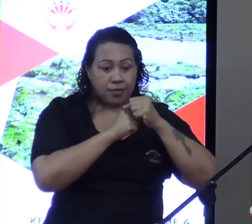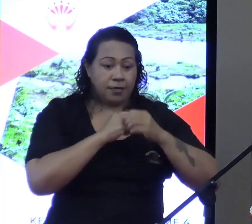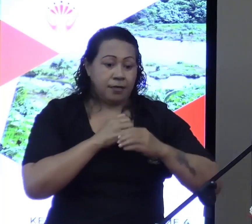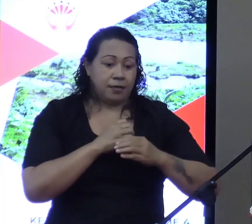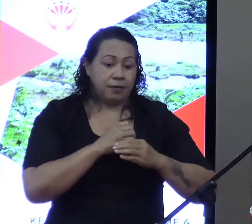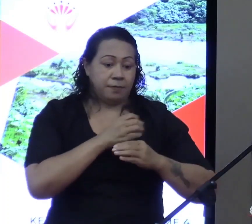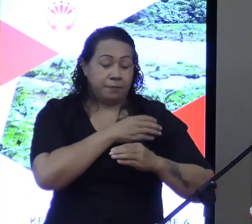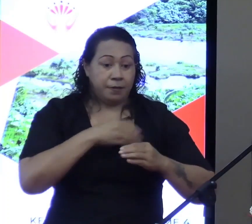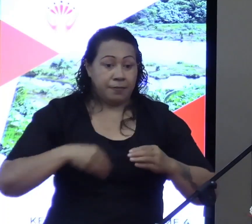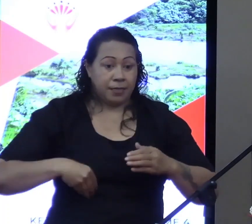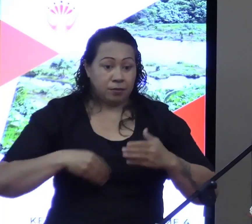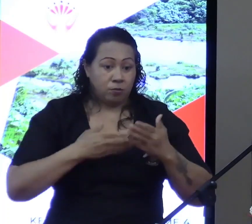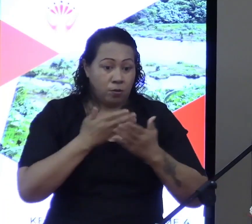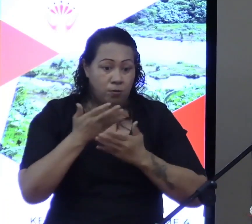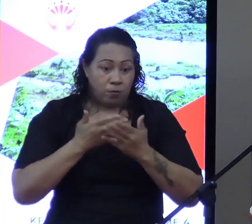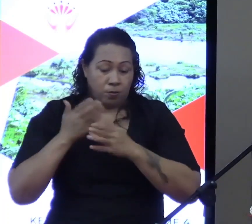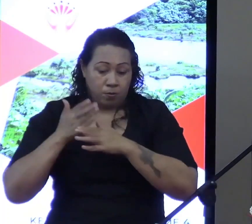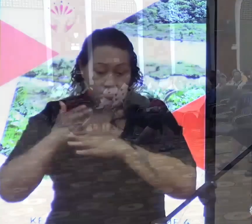and infrastructure.